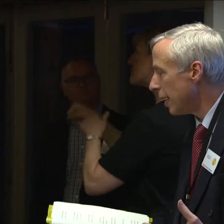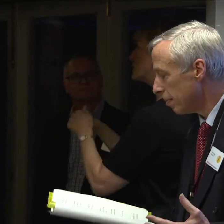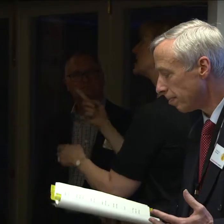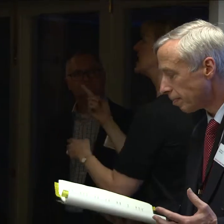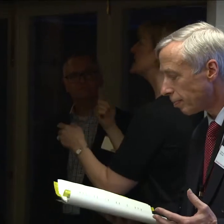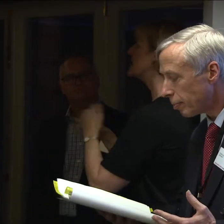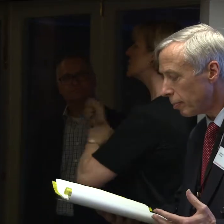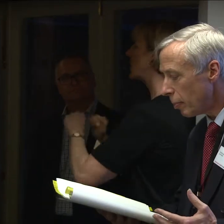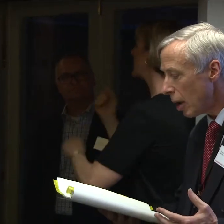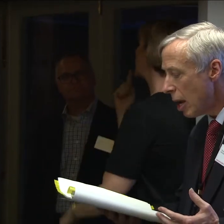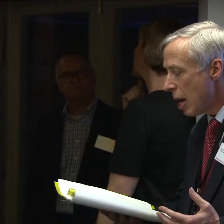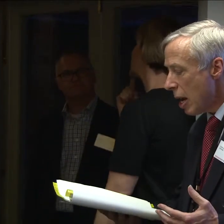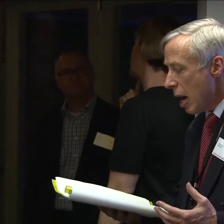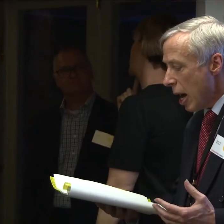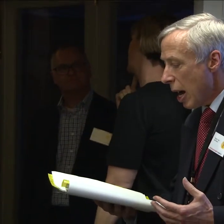be easy.